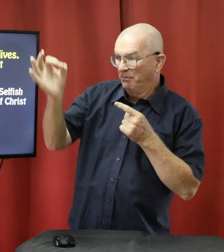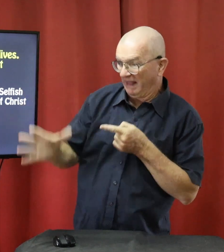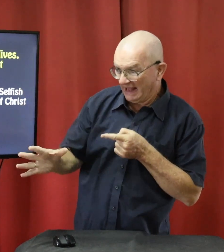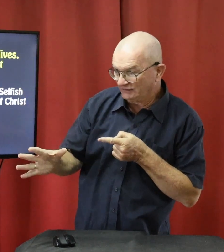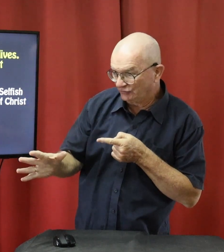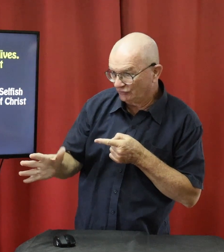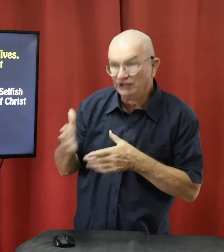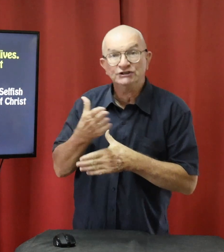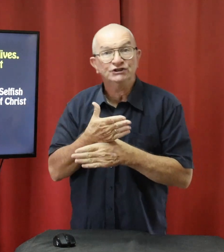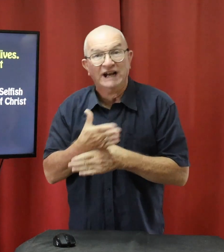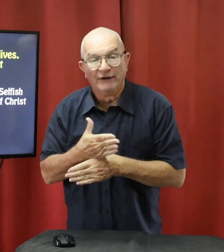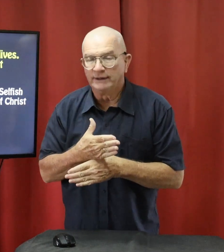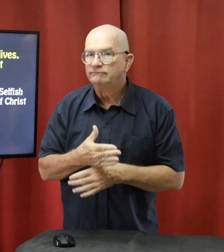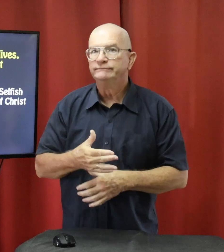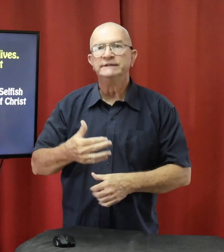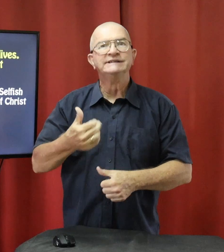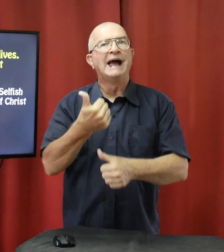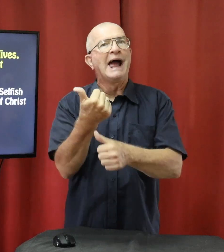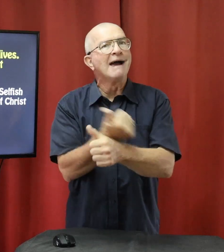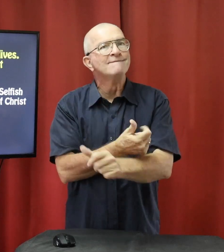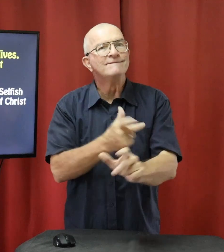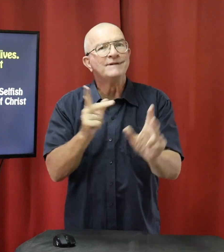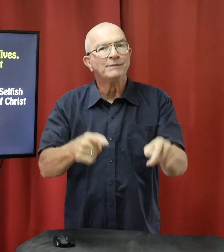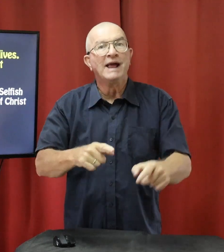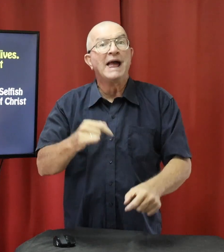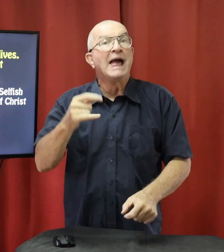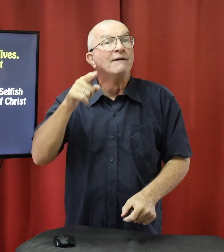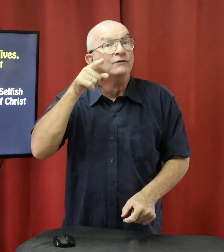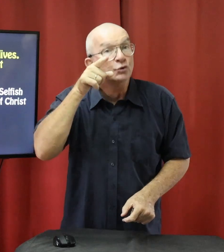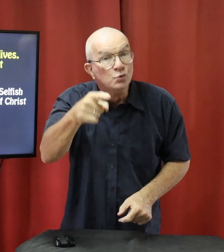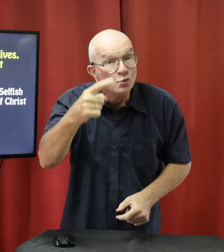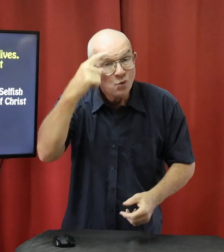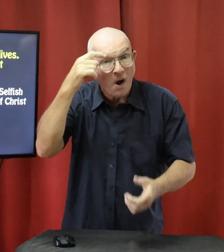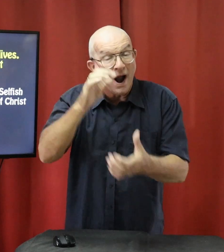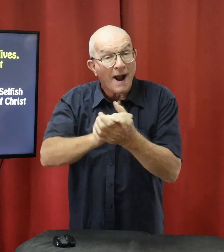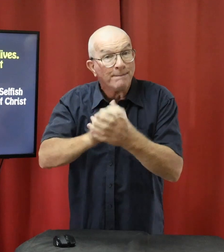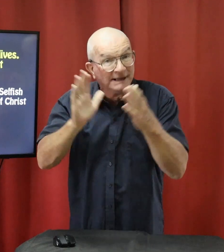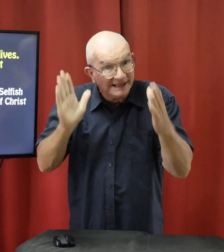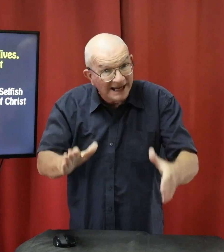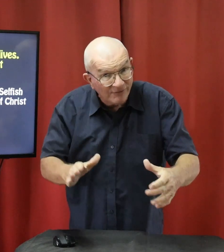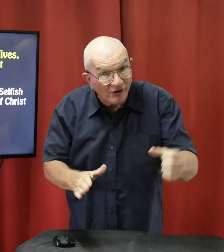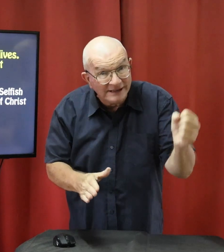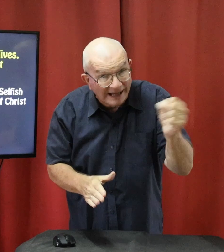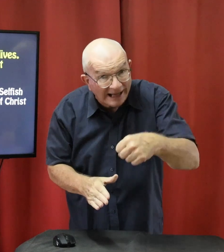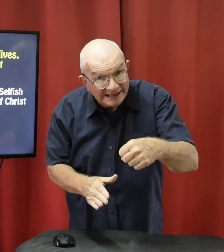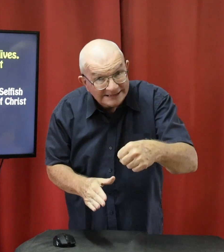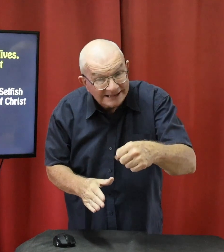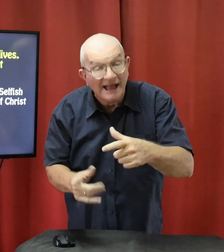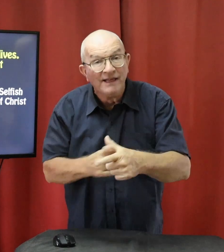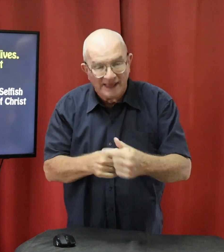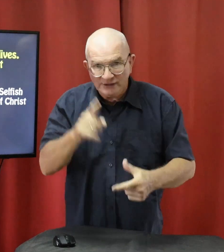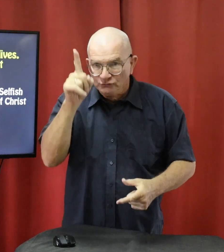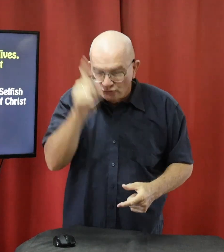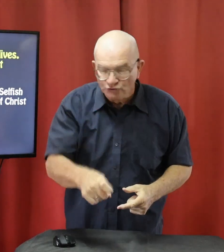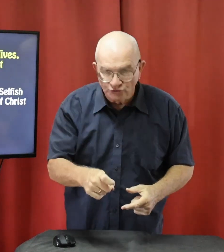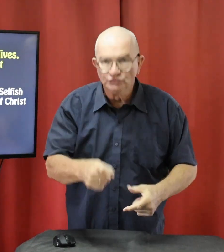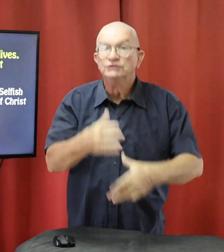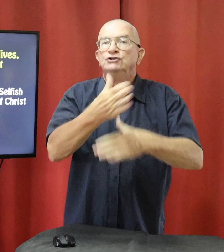And it's not only the pastors who should be sharing. If you are a believer, then you